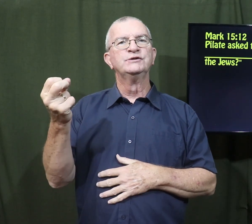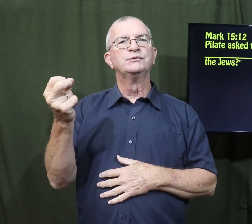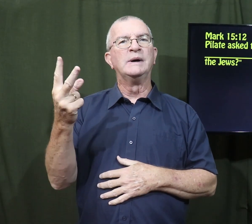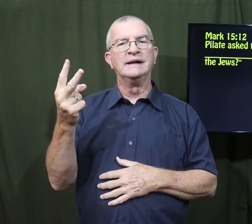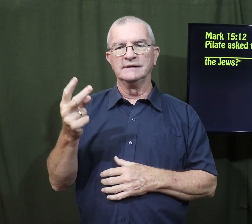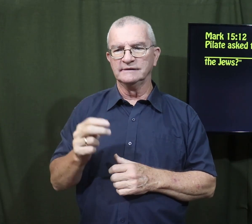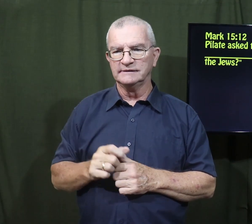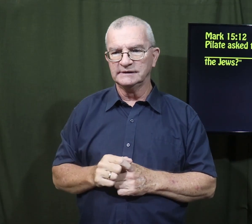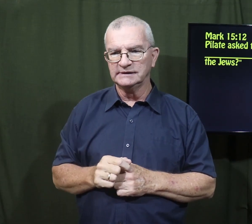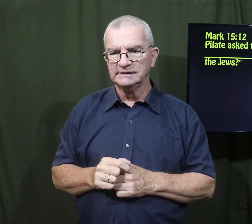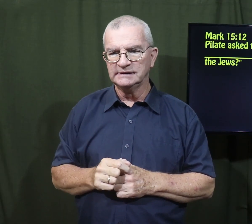Verse